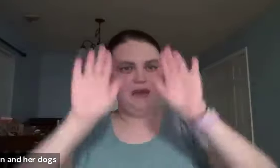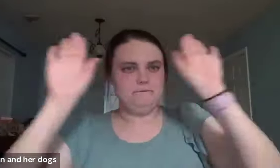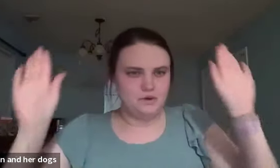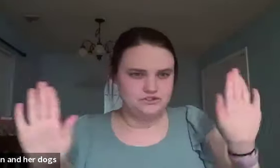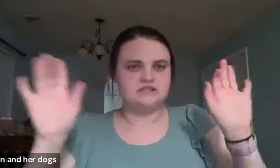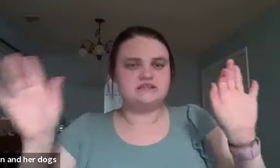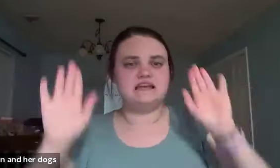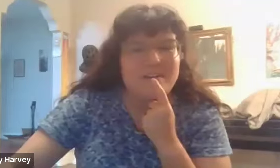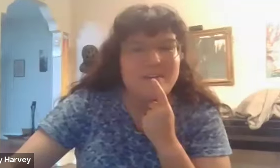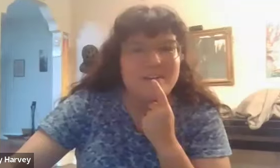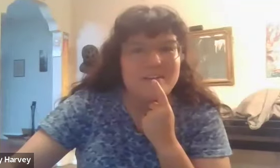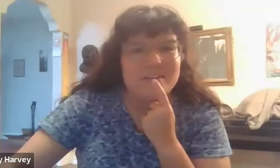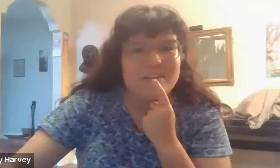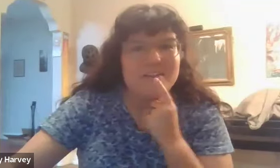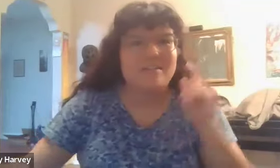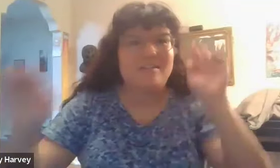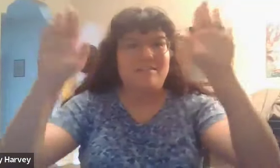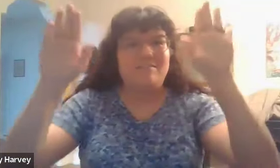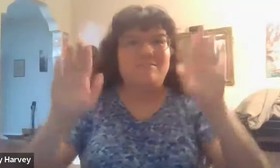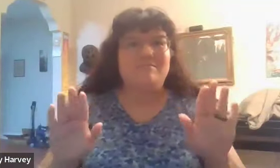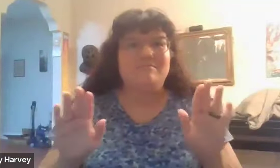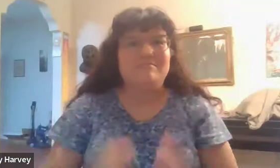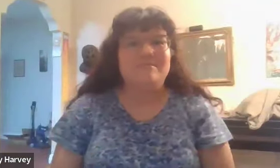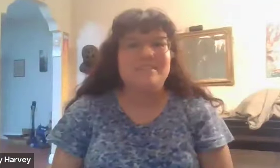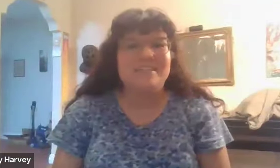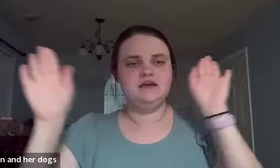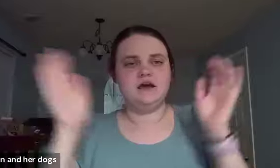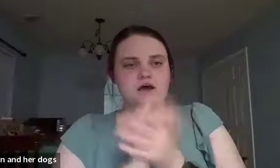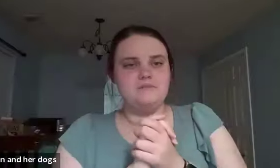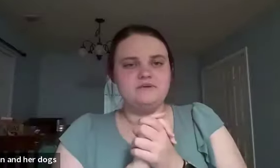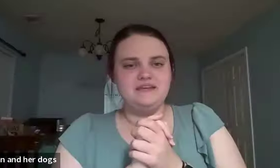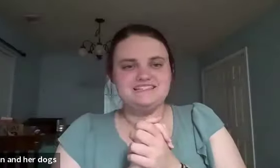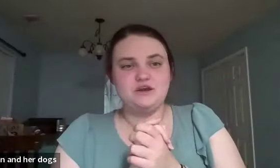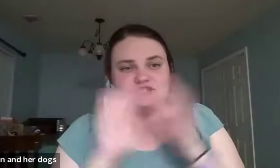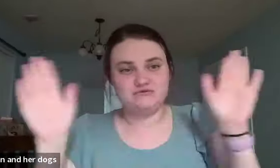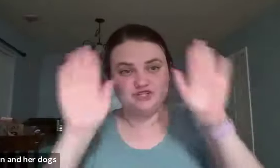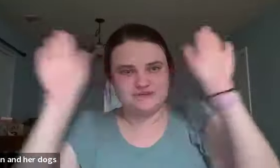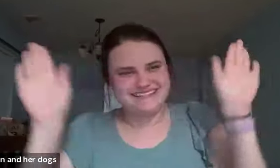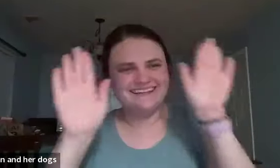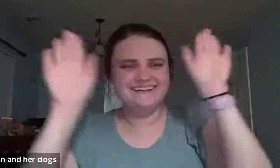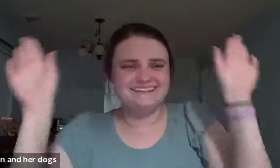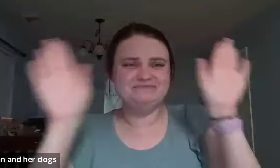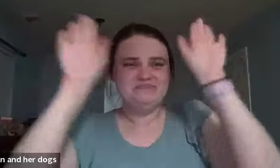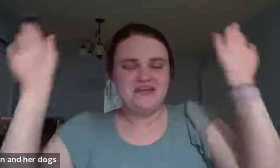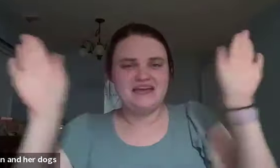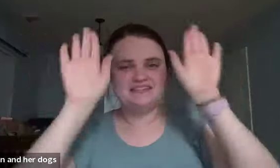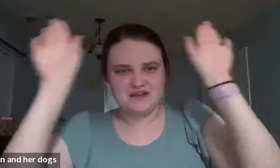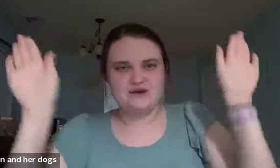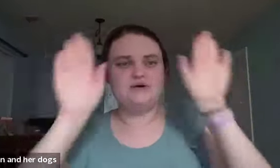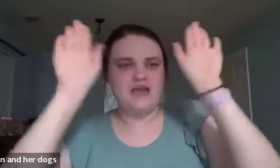that motion. Maybe. Because I know that with this kind of Sunday, the meaning is like almost like rejoicing. And so